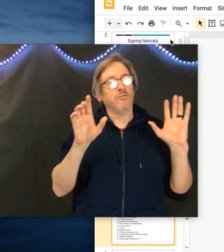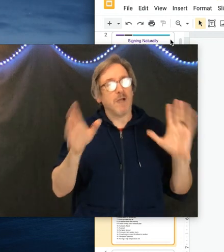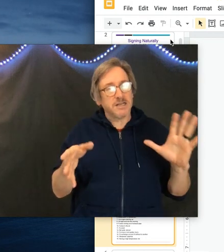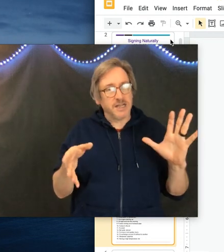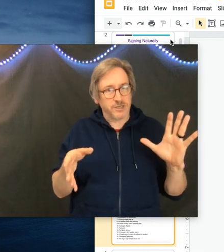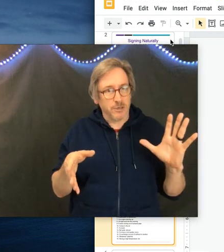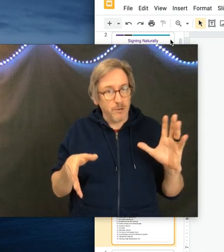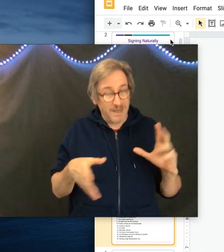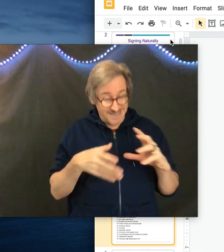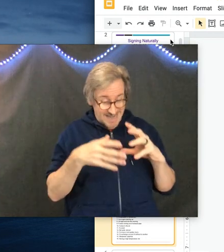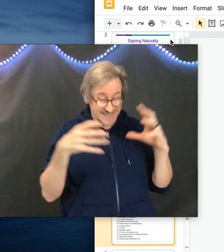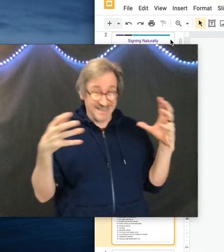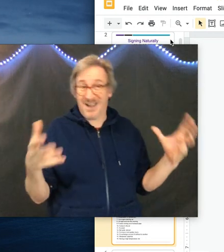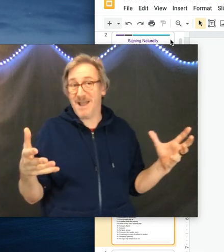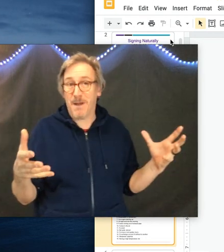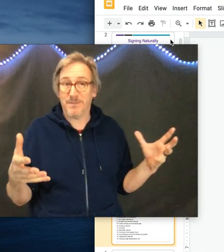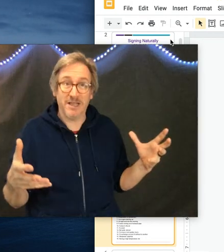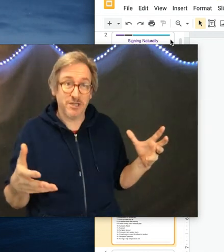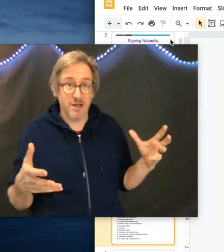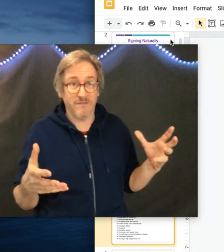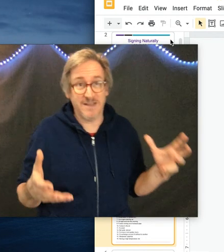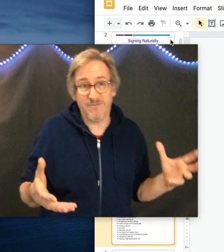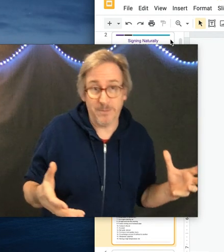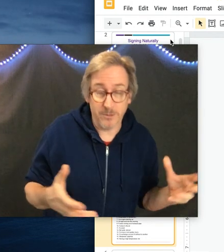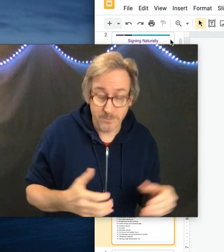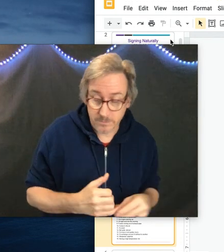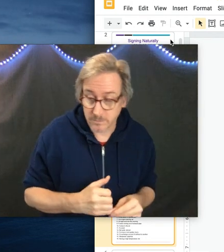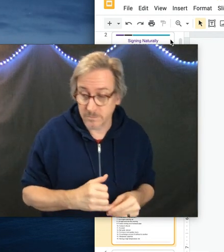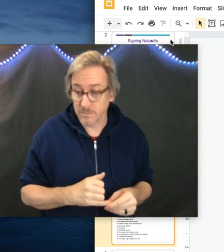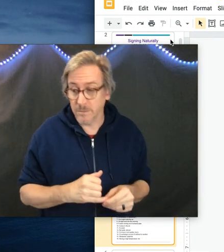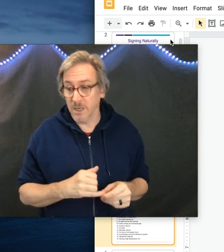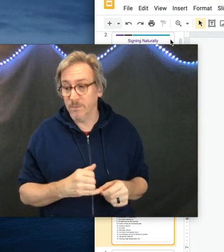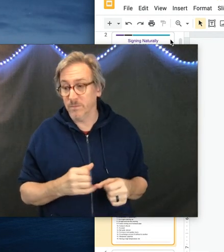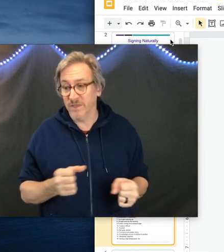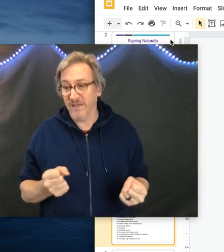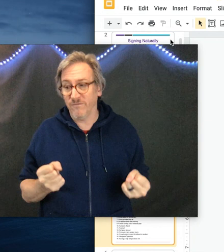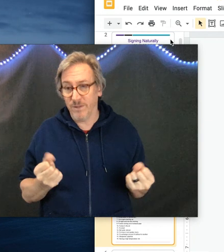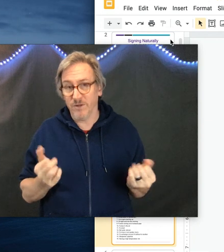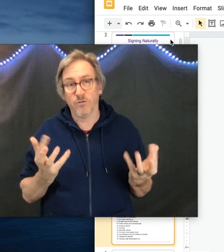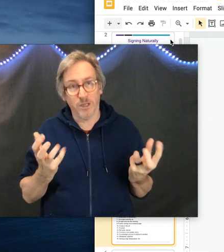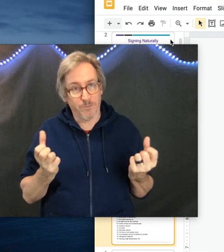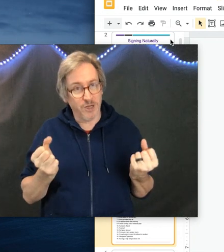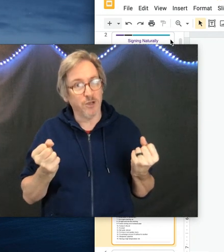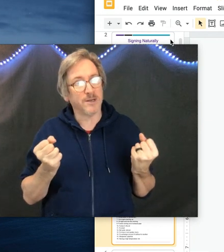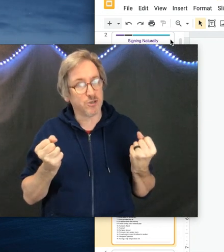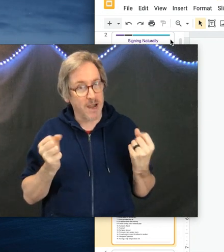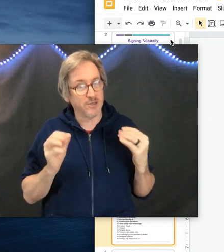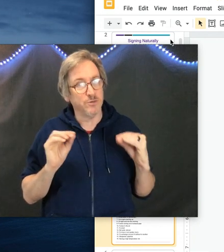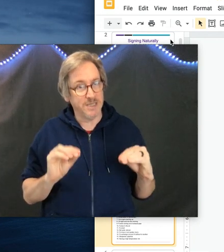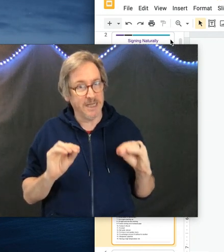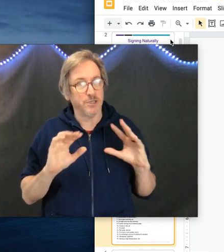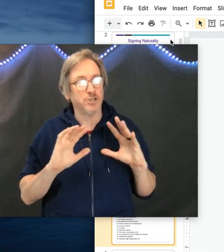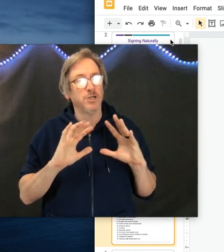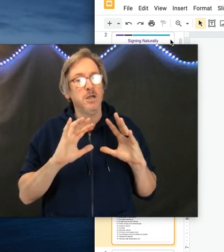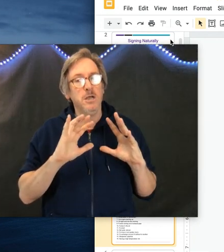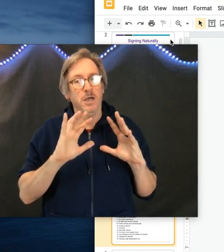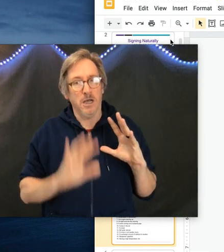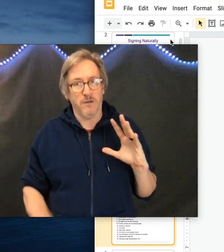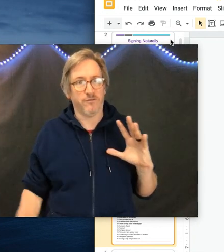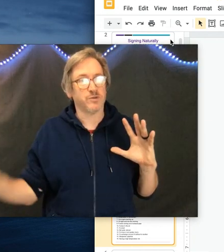Now, Rochester, because it has such a high population of deaf people, they've been really pretty good about trying to